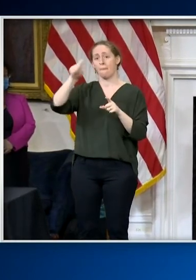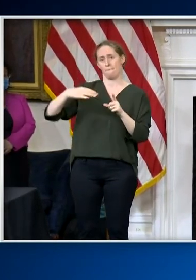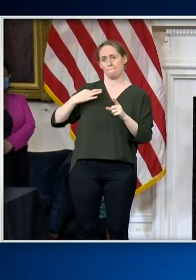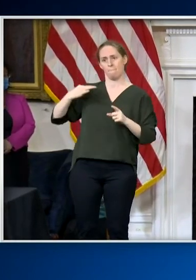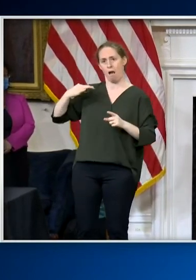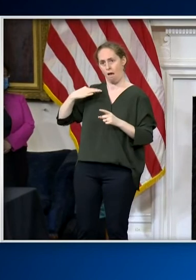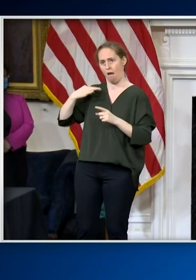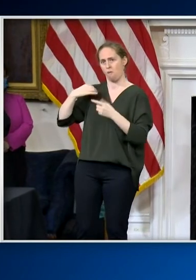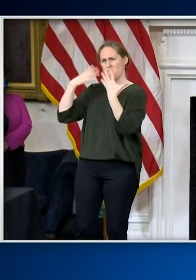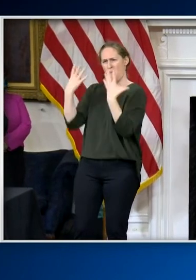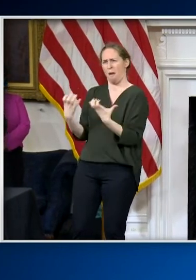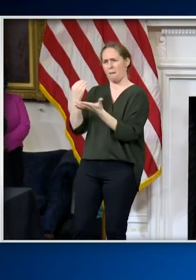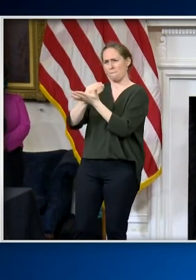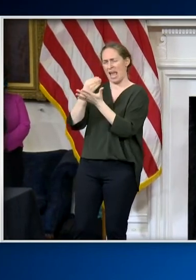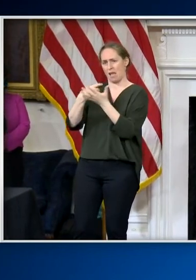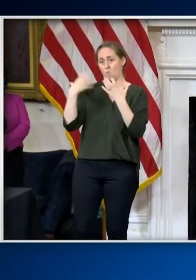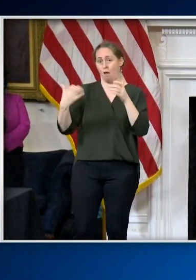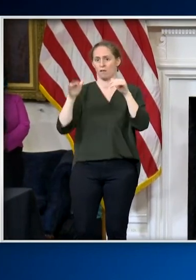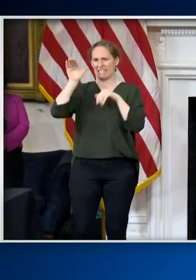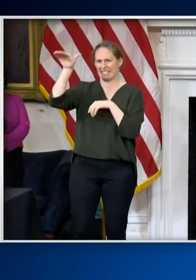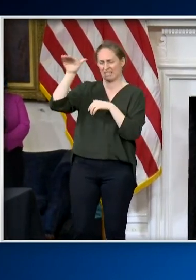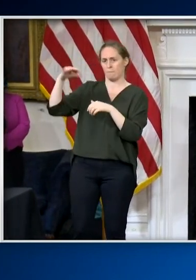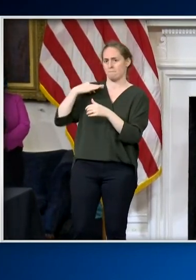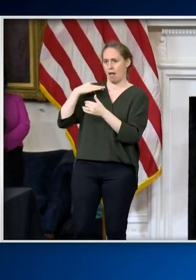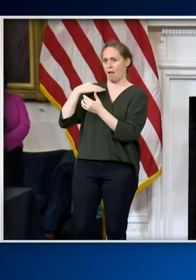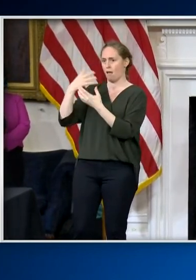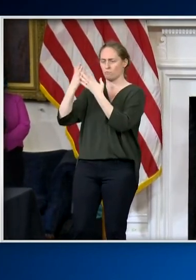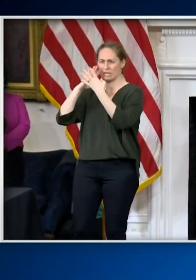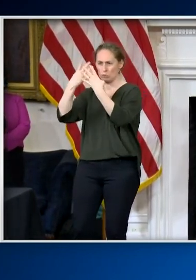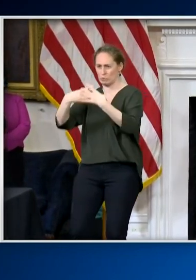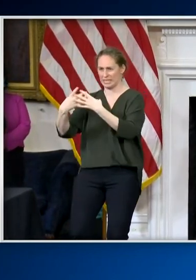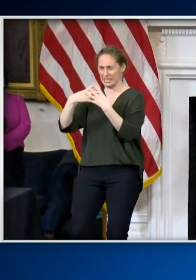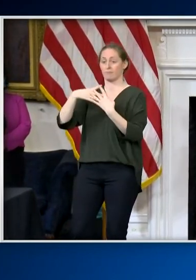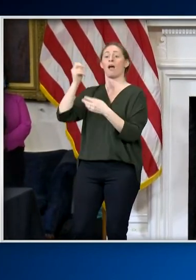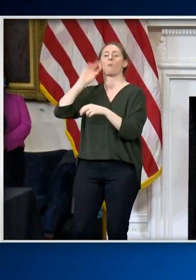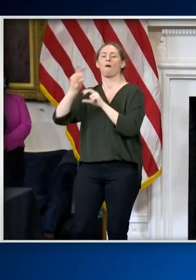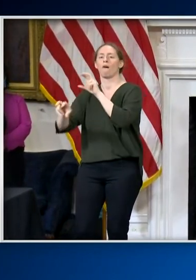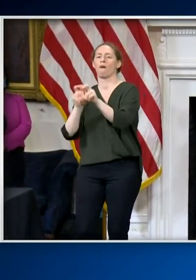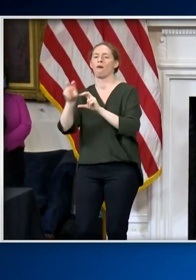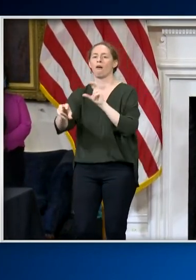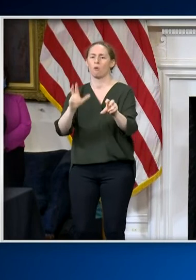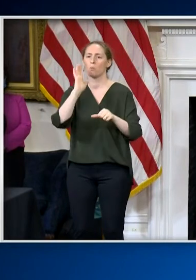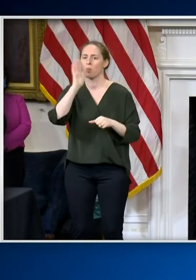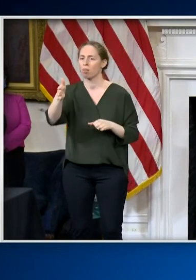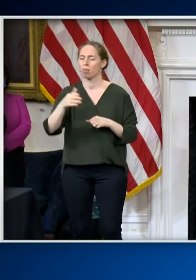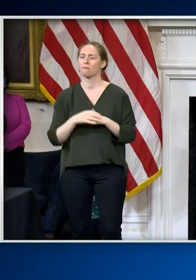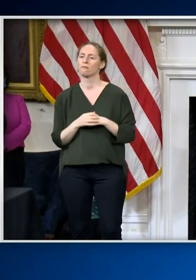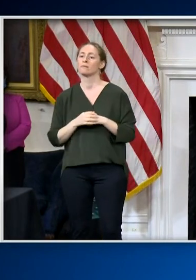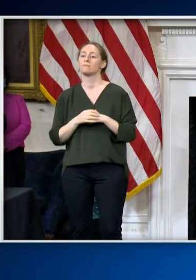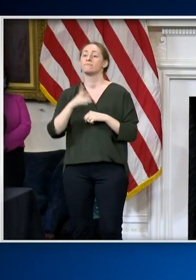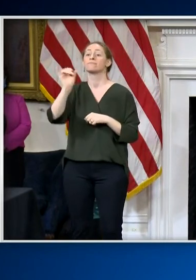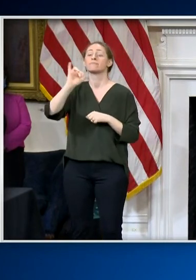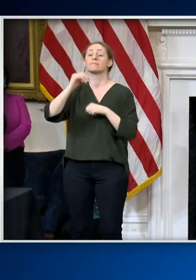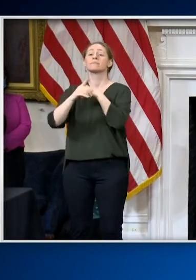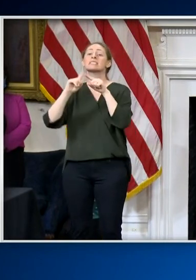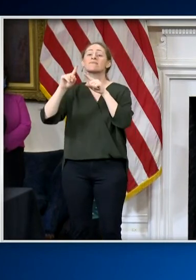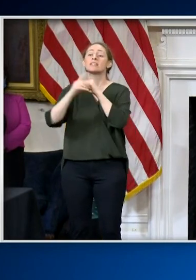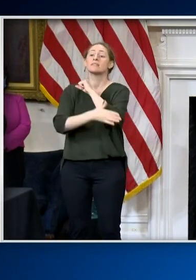calling on the other counties to immediately do so. Counties have also been given significant CARES Act